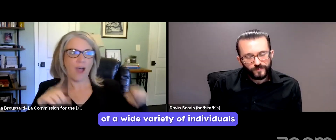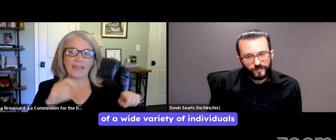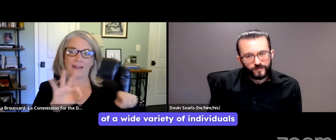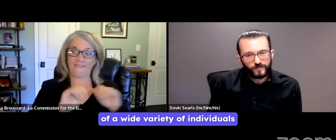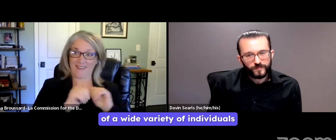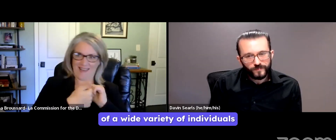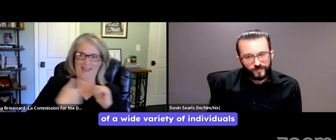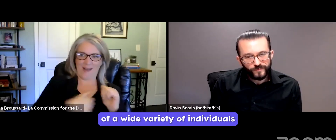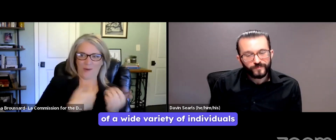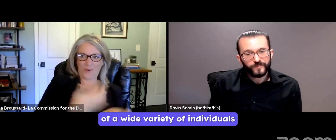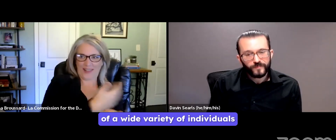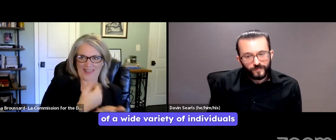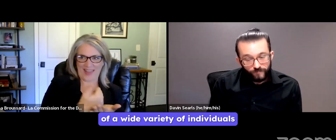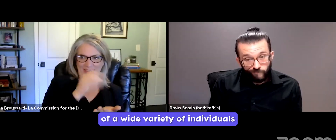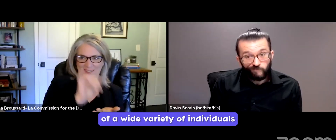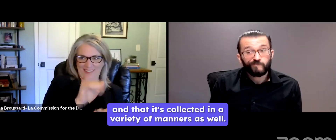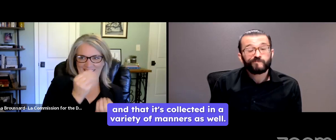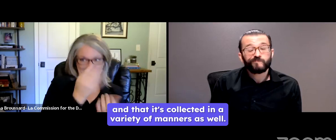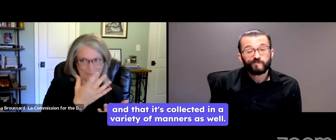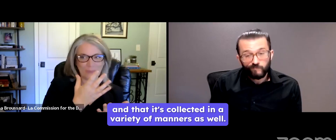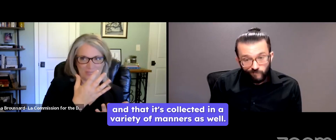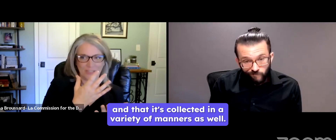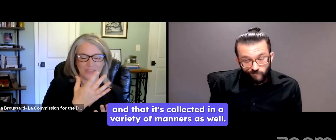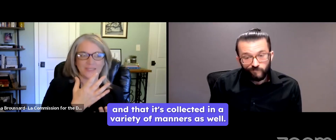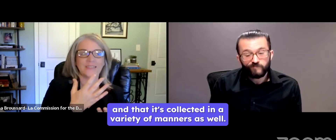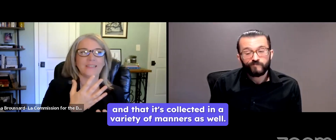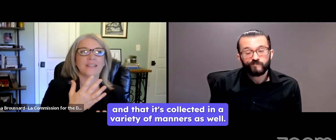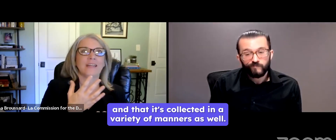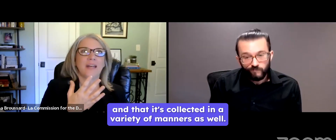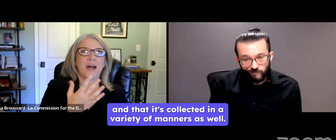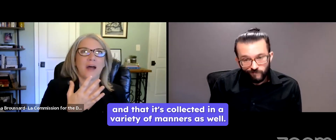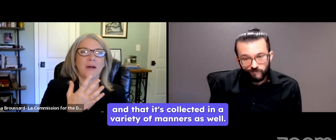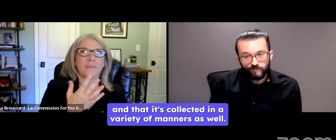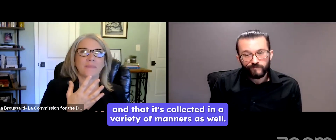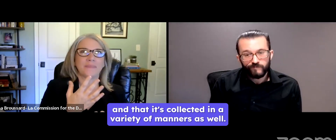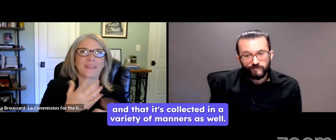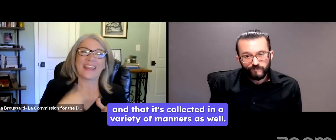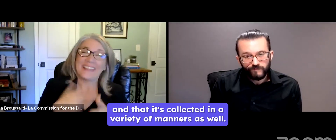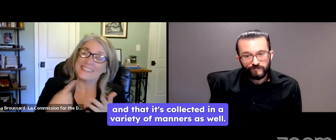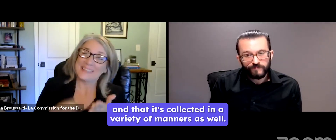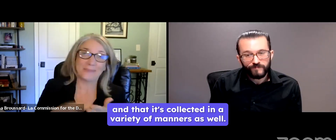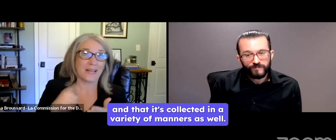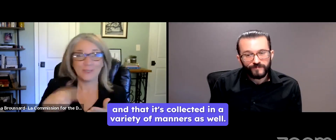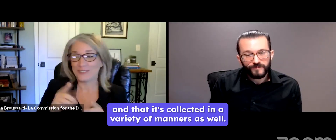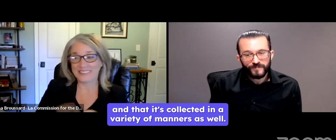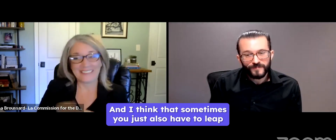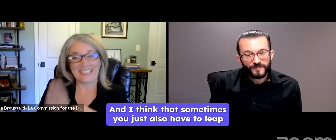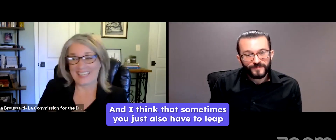of individuals and that it's collected in a variety of manners as well. And I think